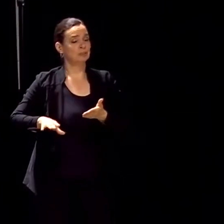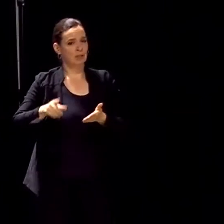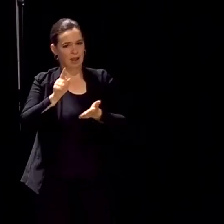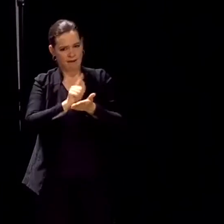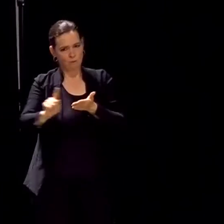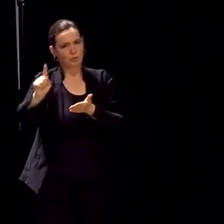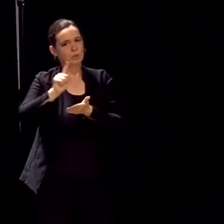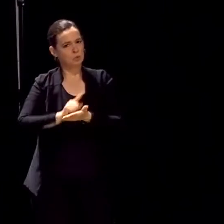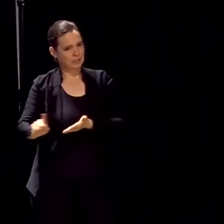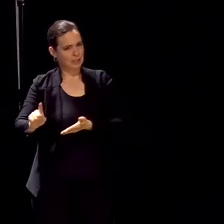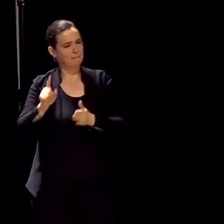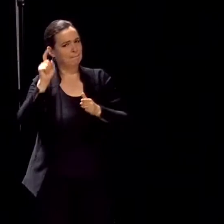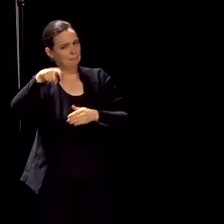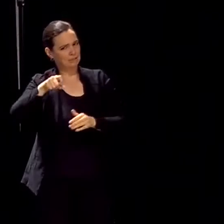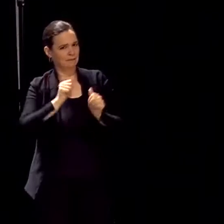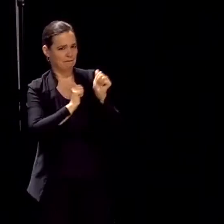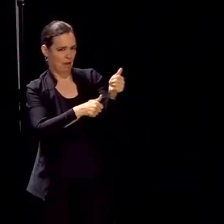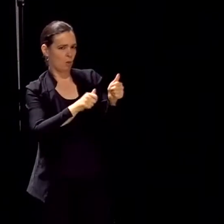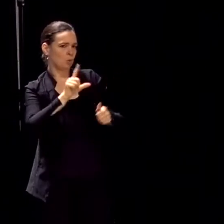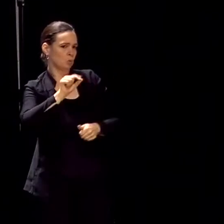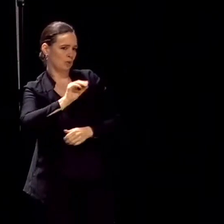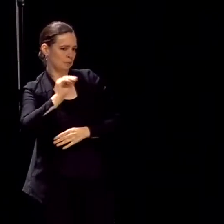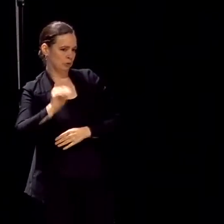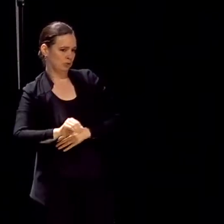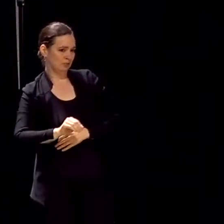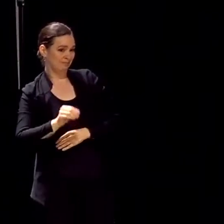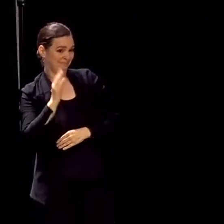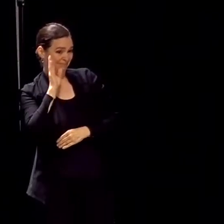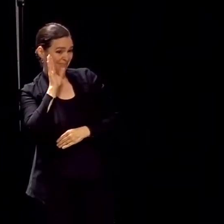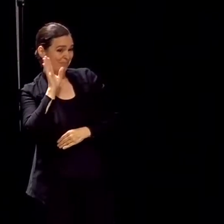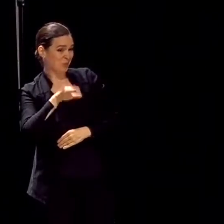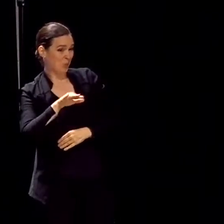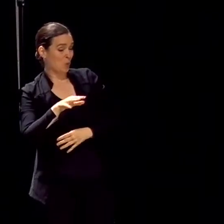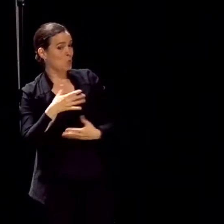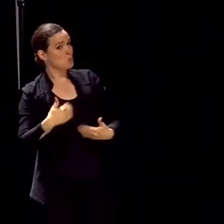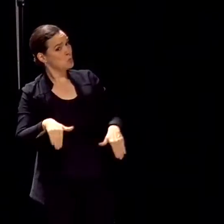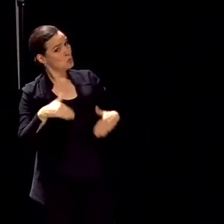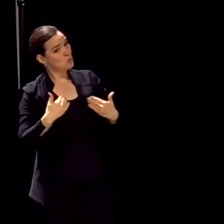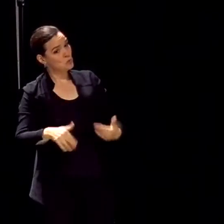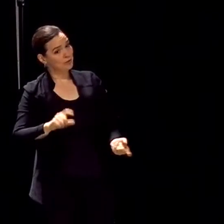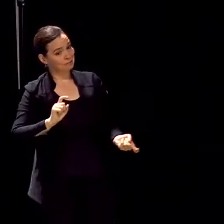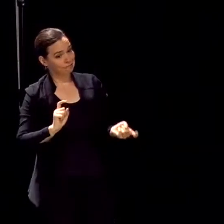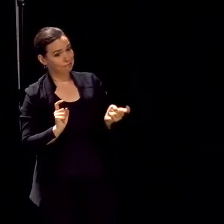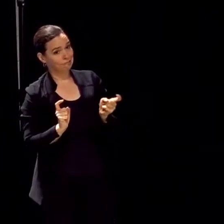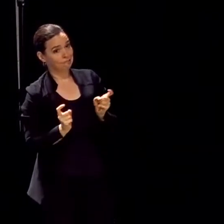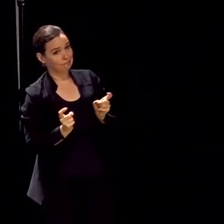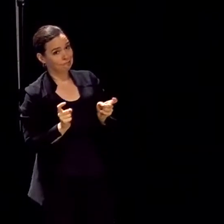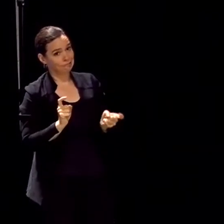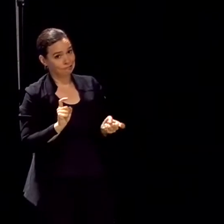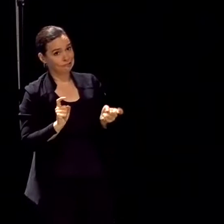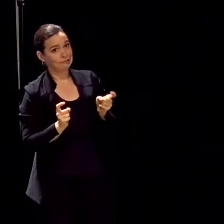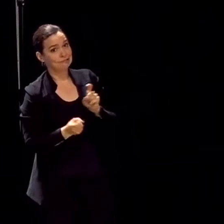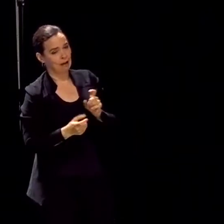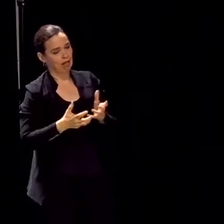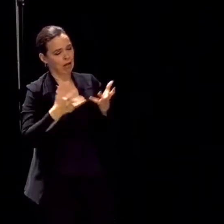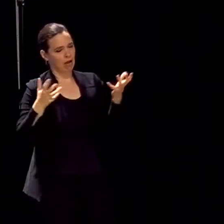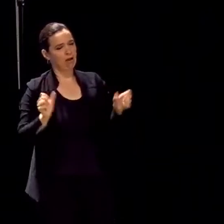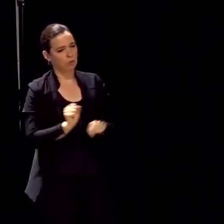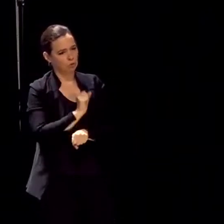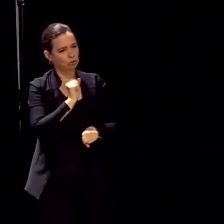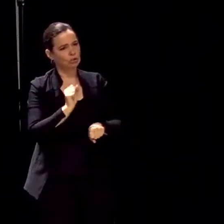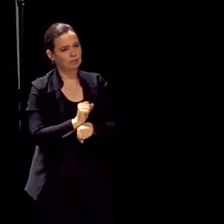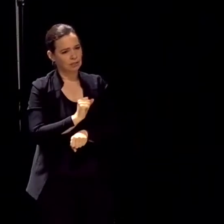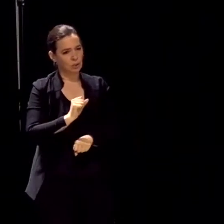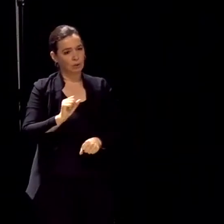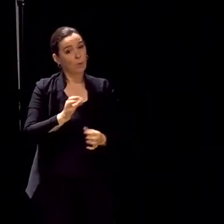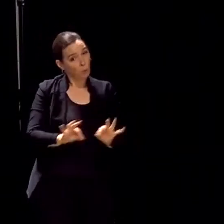is a tremendous undertaking from your county government and your school districts. It's worth the work to keep